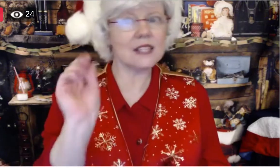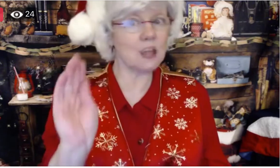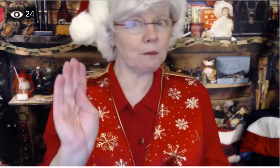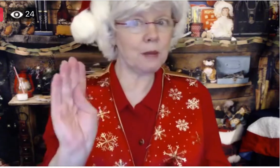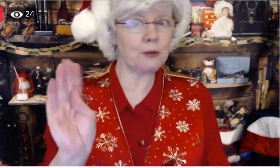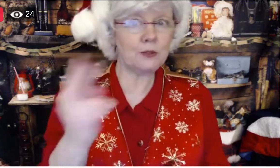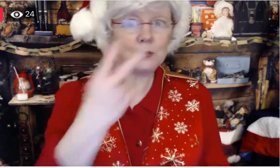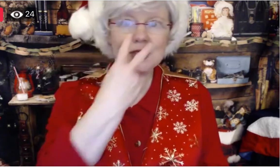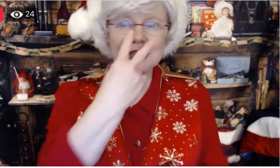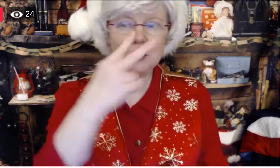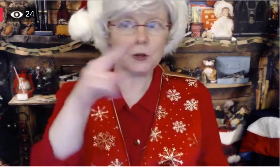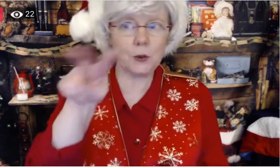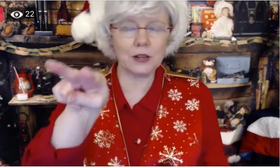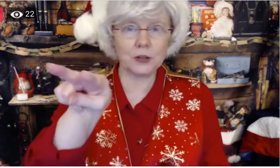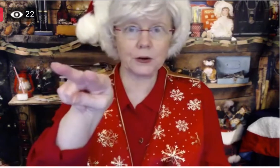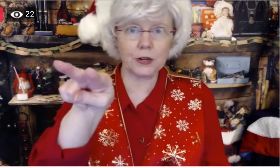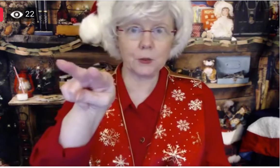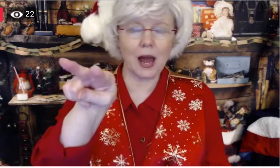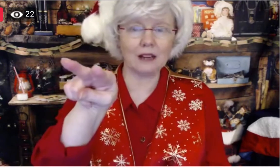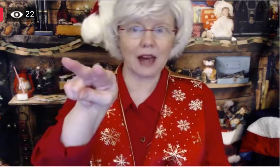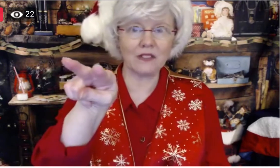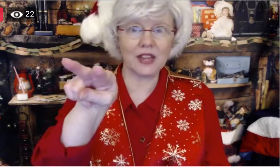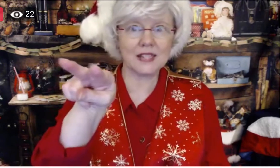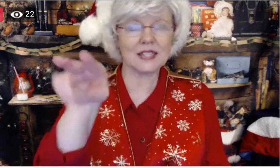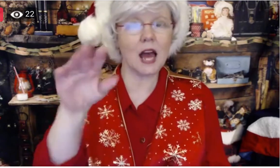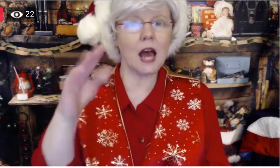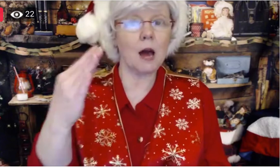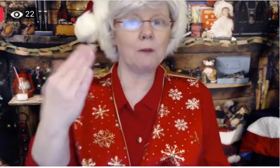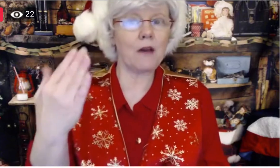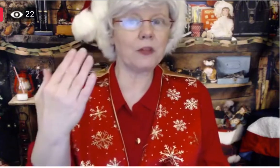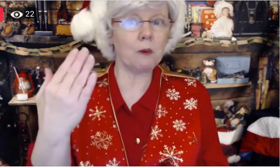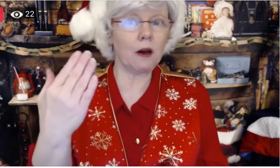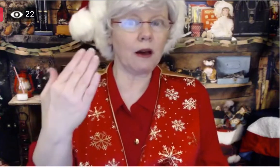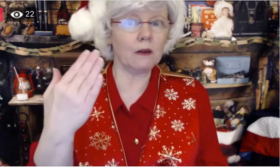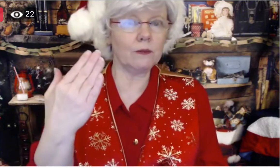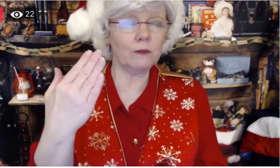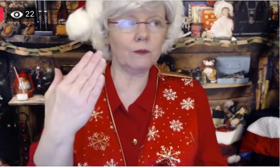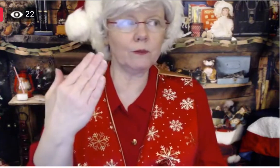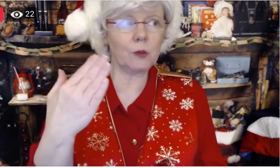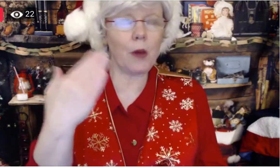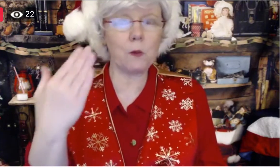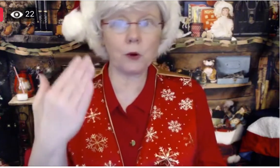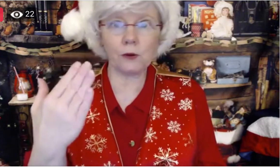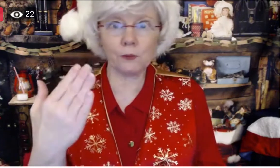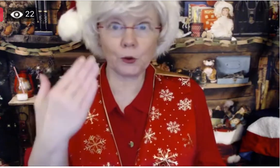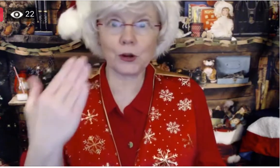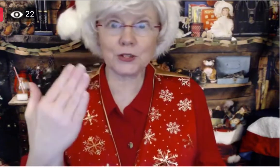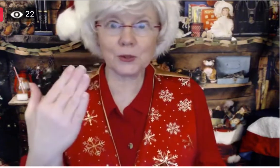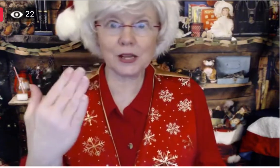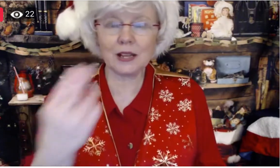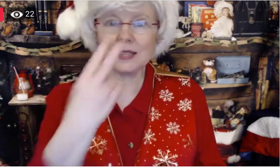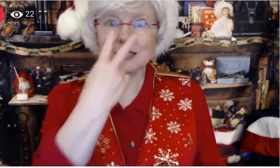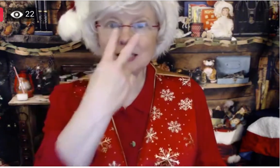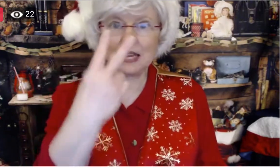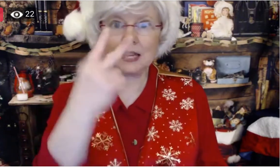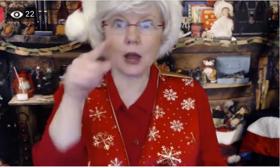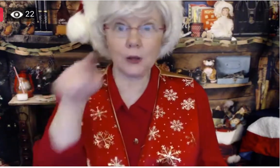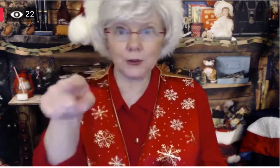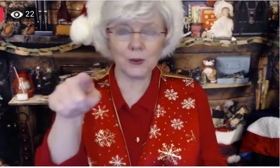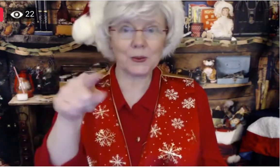some people do see you and turn it around like this, but the way we're going to do it is see you.